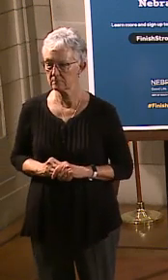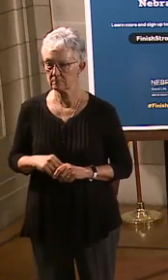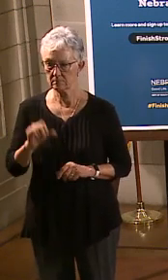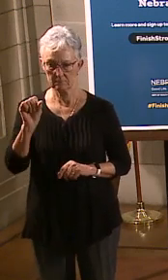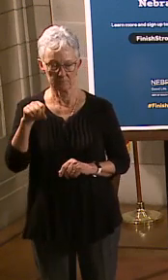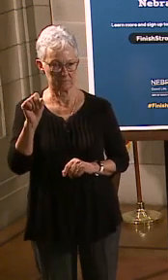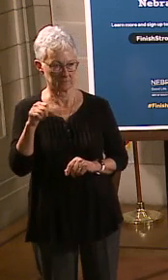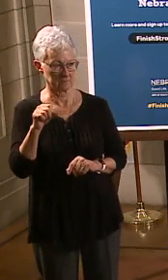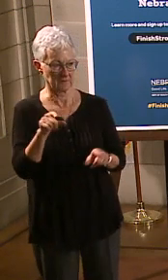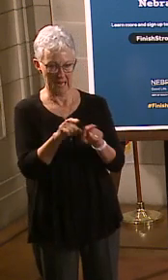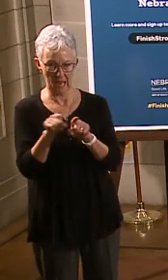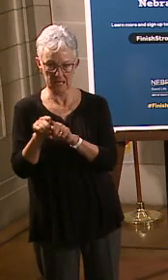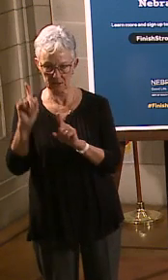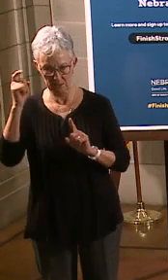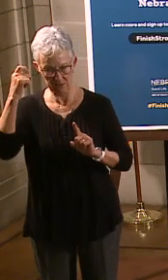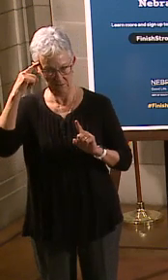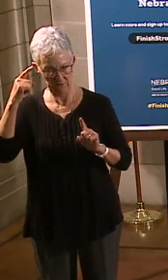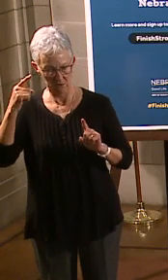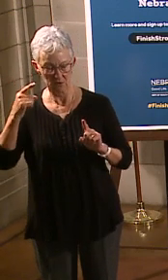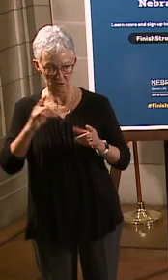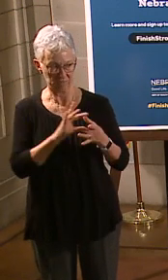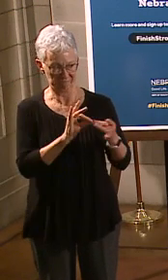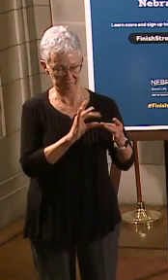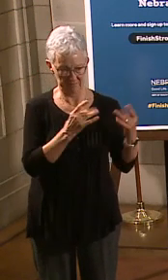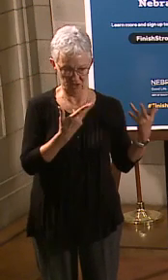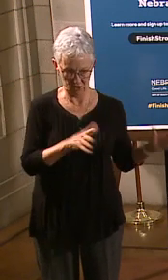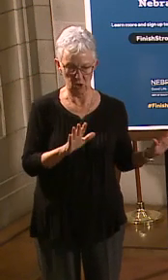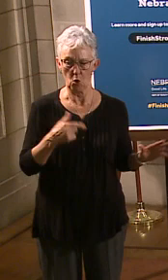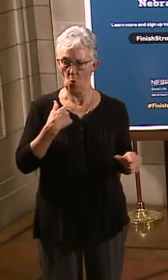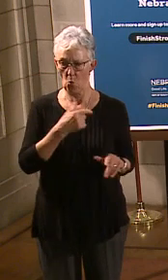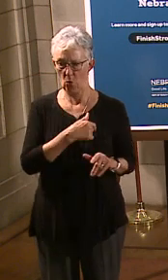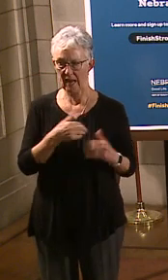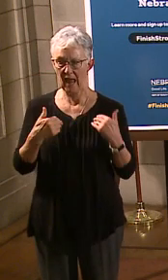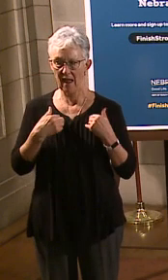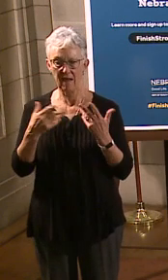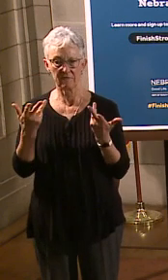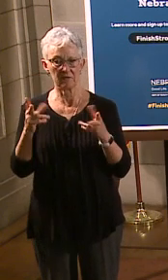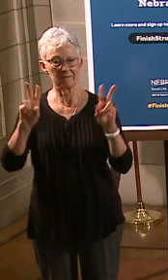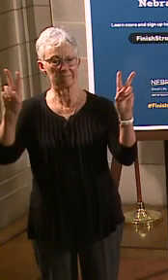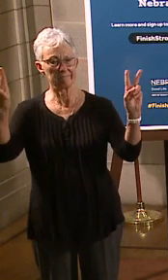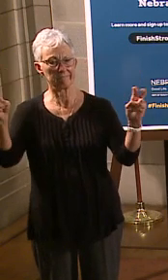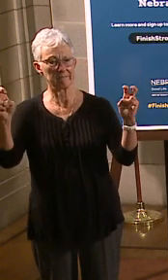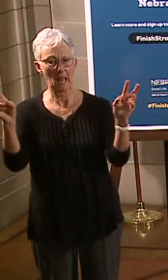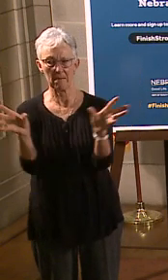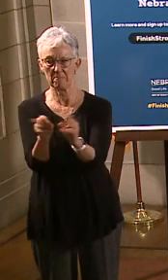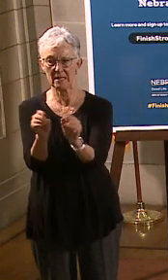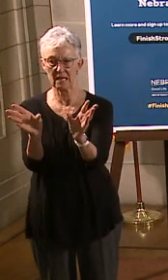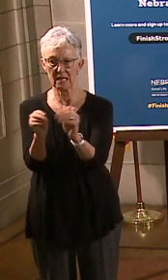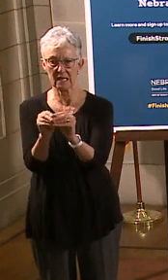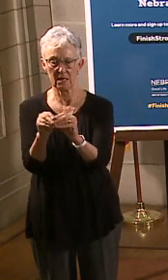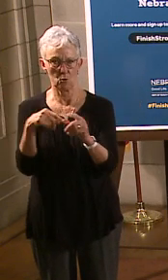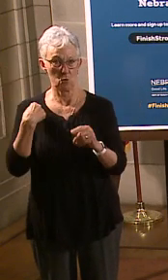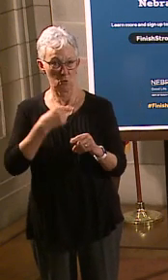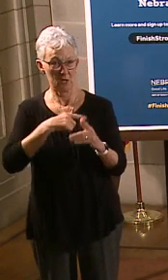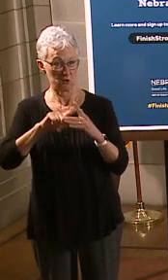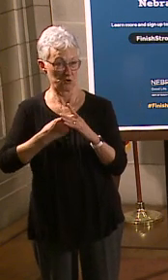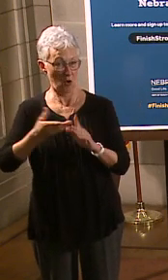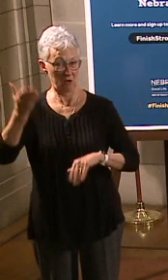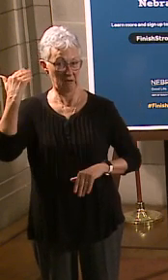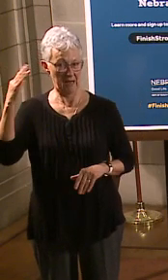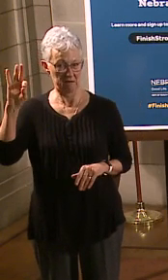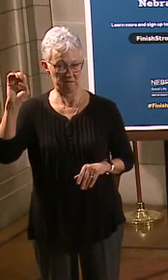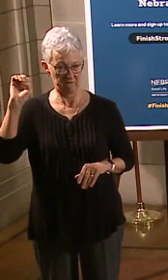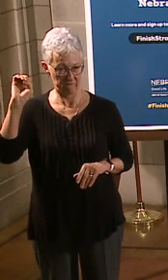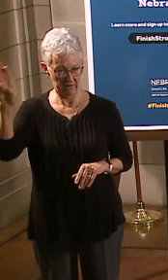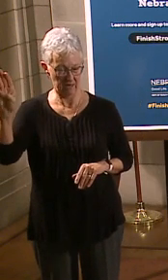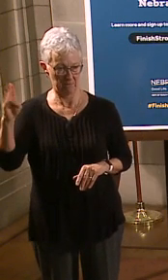Yes, as the governor said, we've been doing town halls with many communities across Nebraska. We started in February. We have reached out